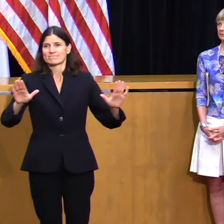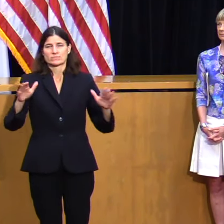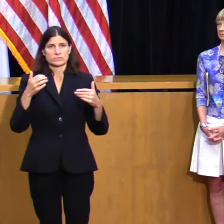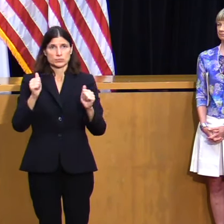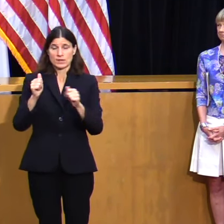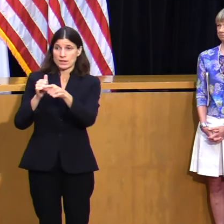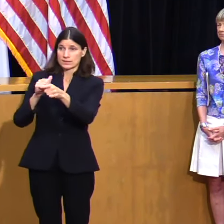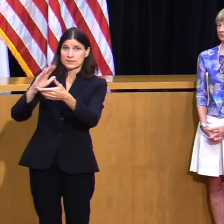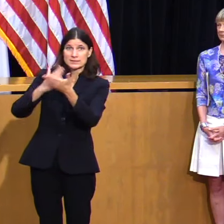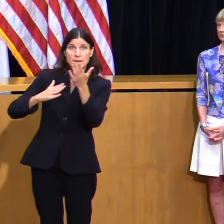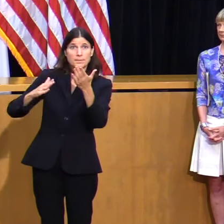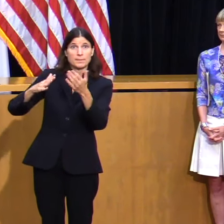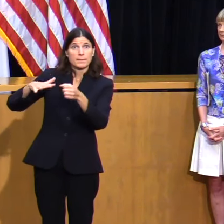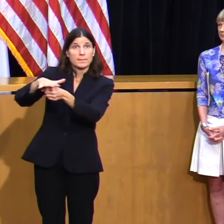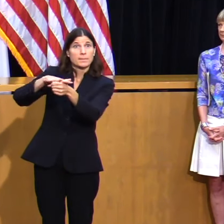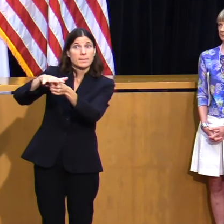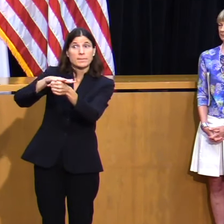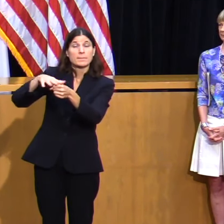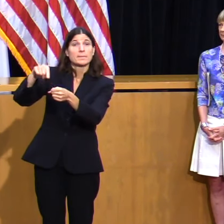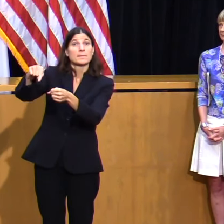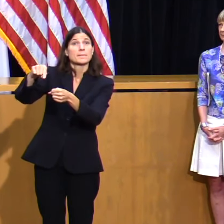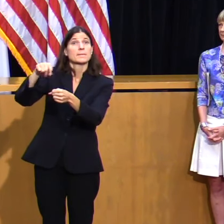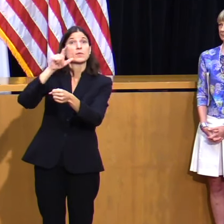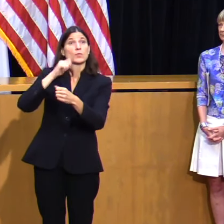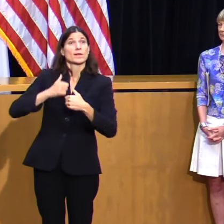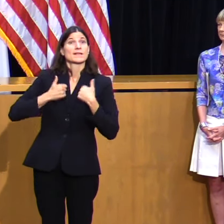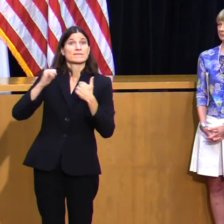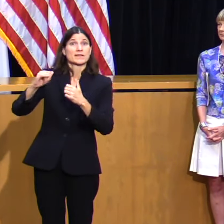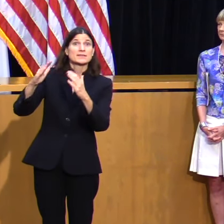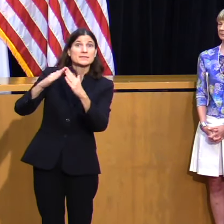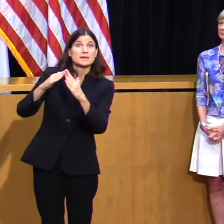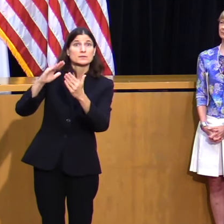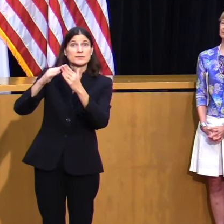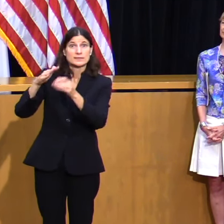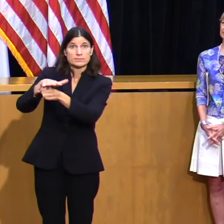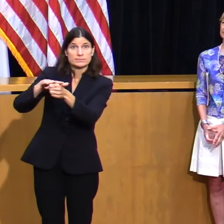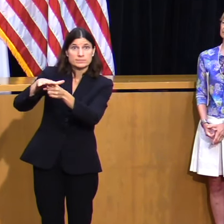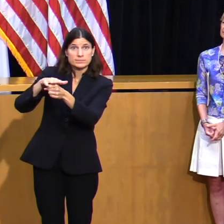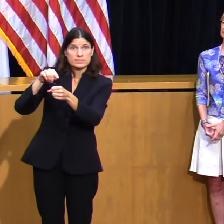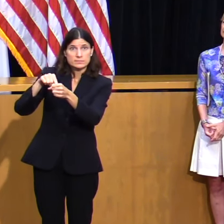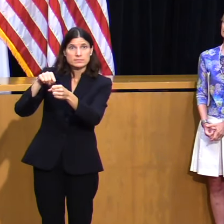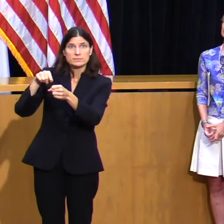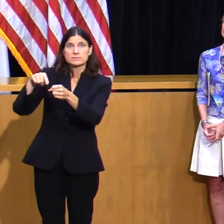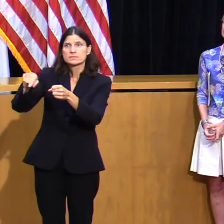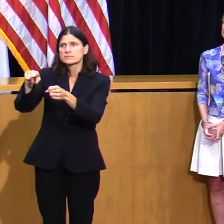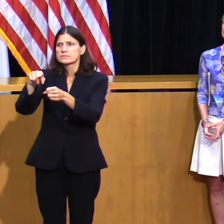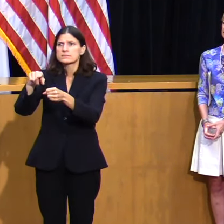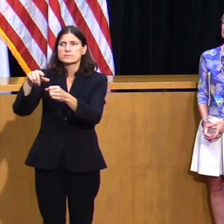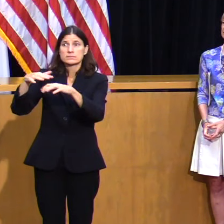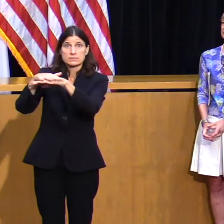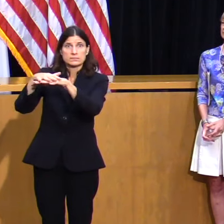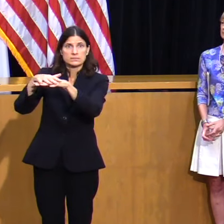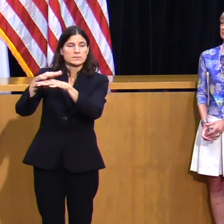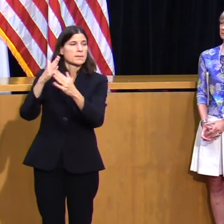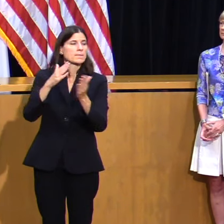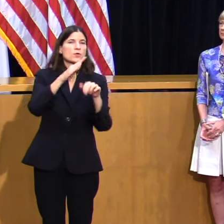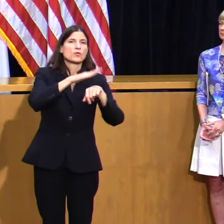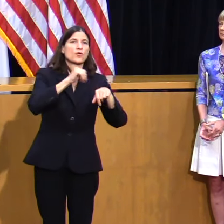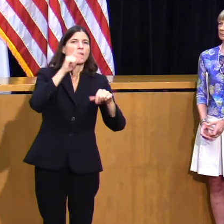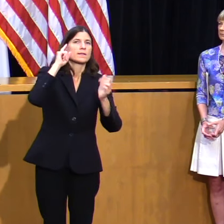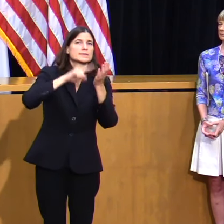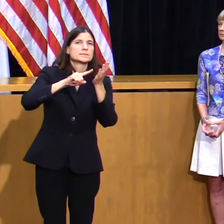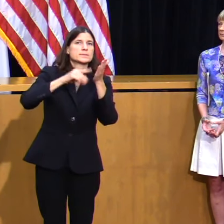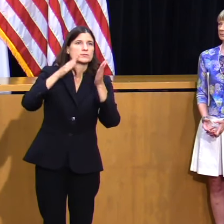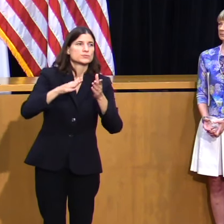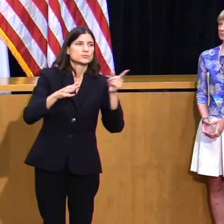manpower, human power on the ground to help them with this. But some of it's also about guidance with respect to how to actually, do